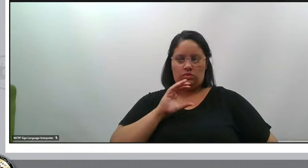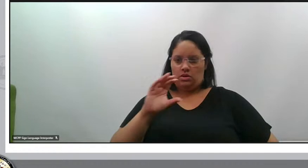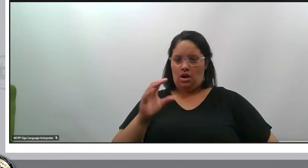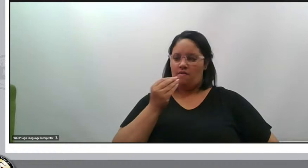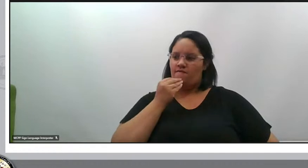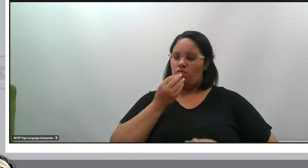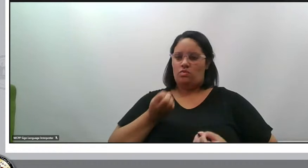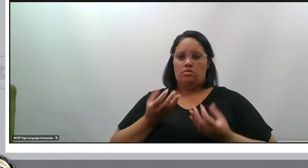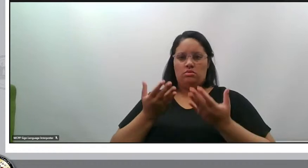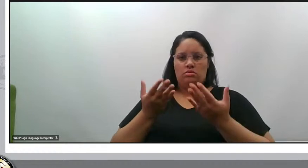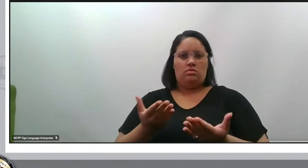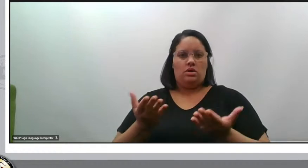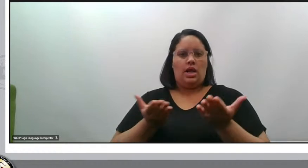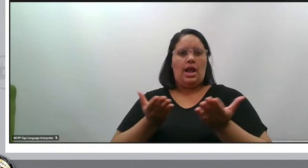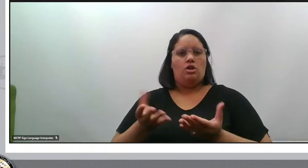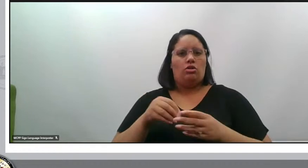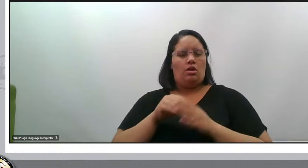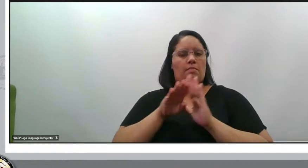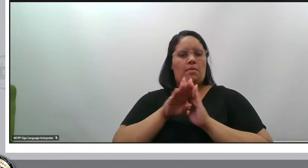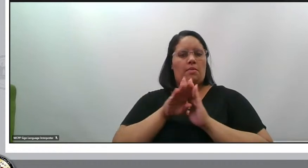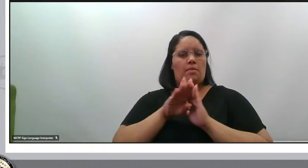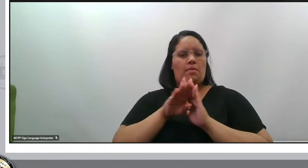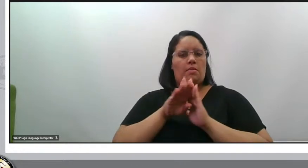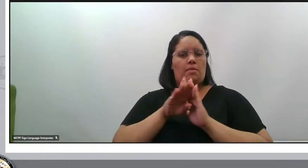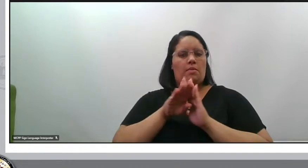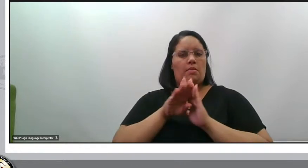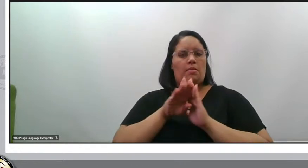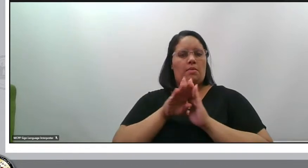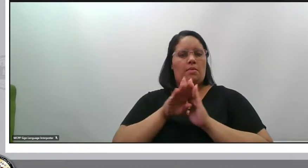catering in Program 1? And similarly,